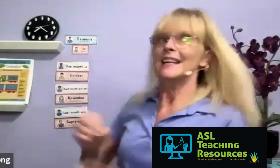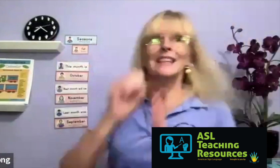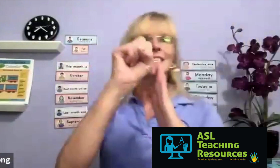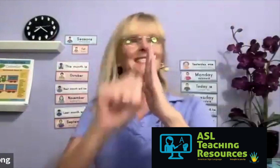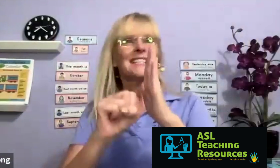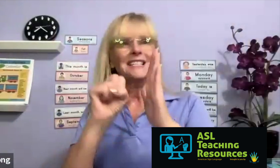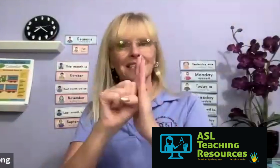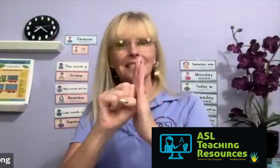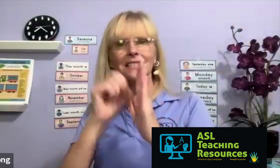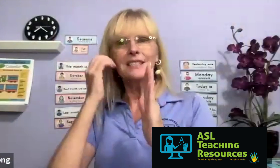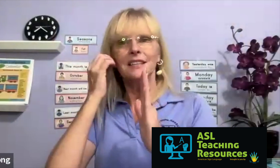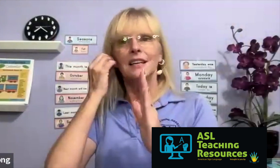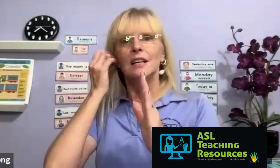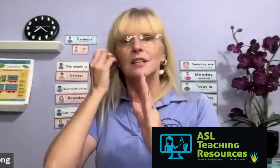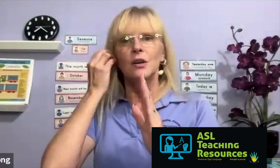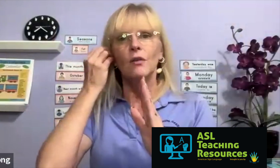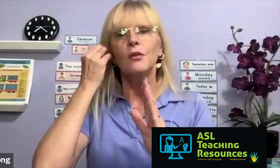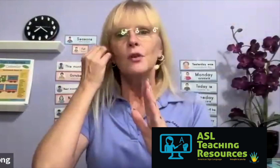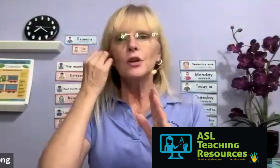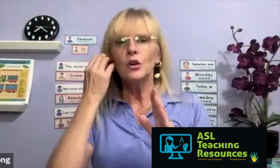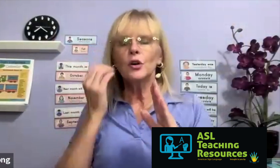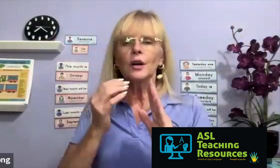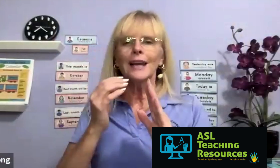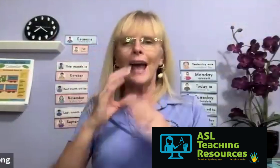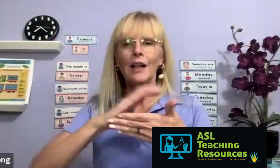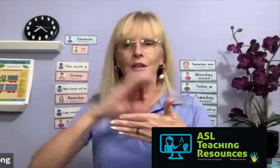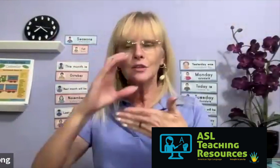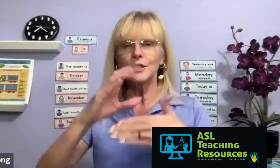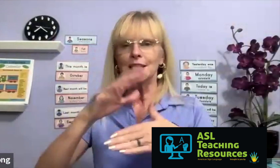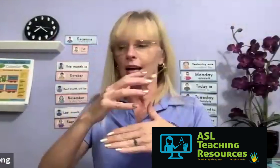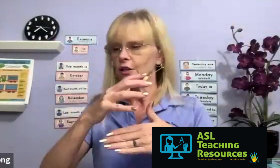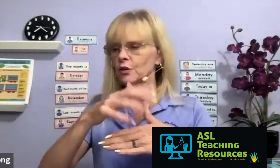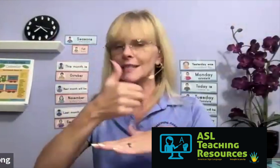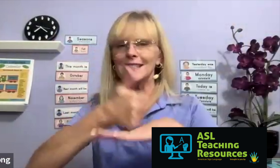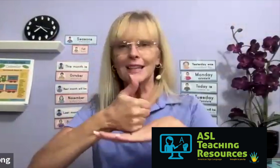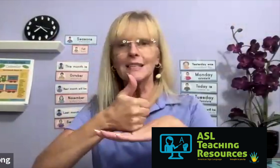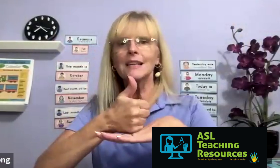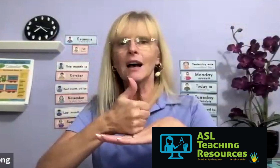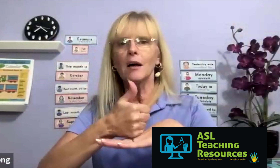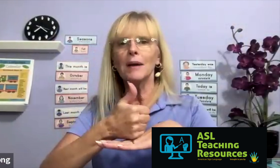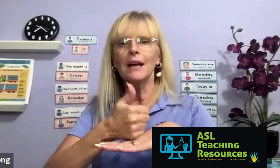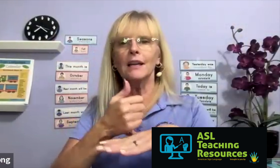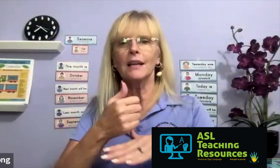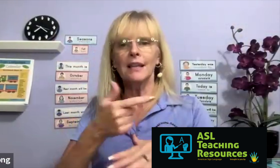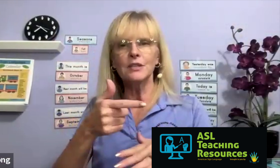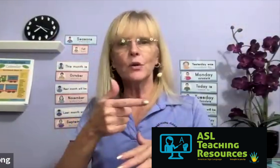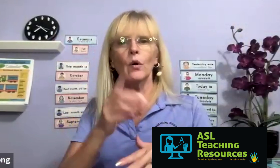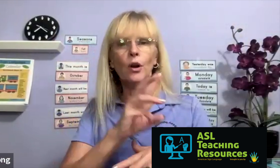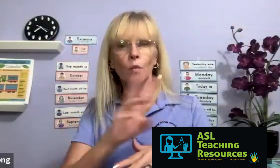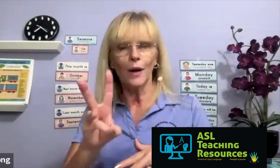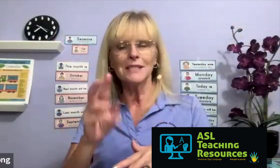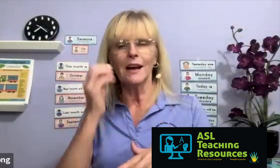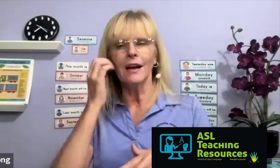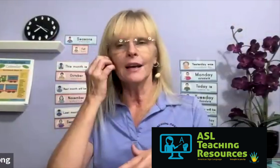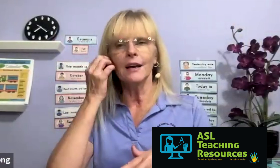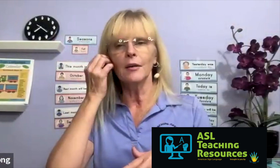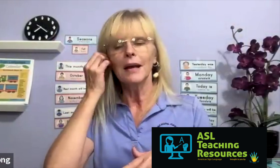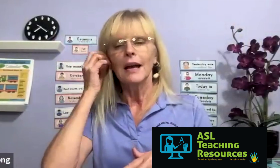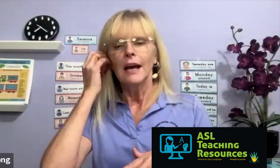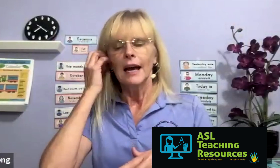the seasons. So for your calendar set, you can set this up, and these are on our website,